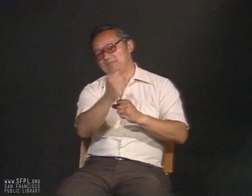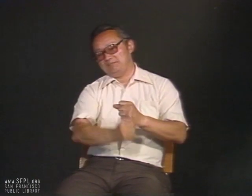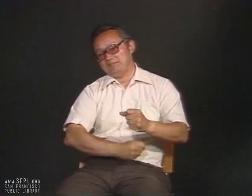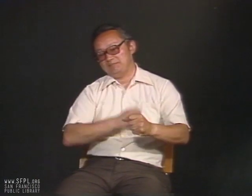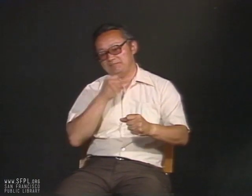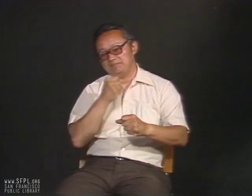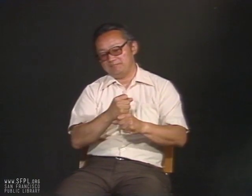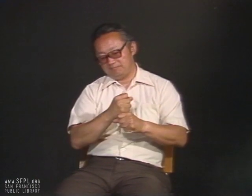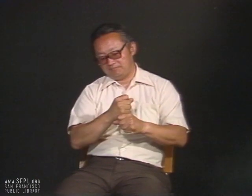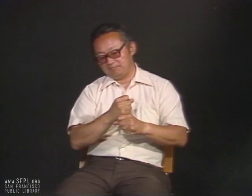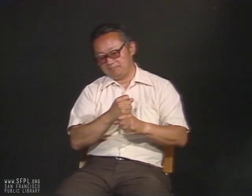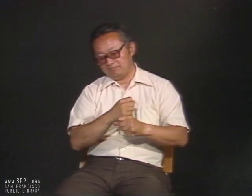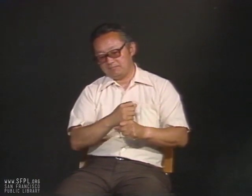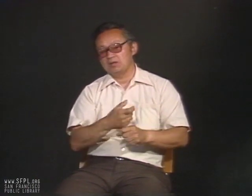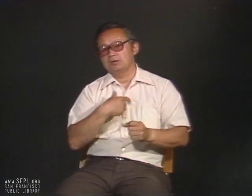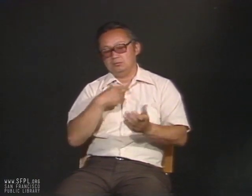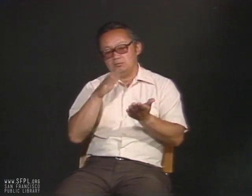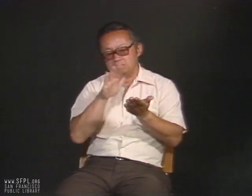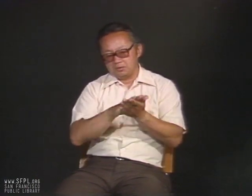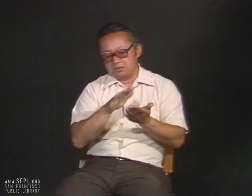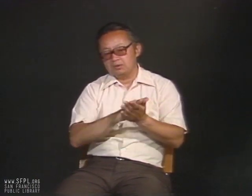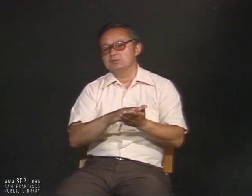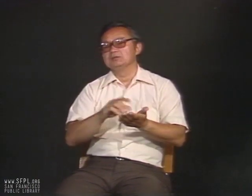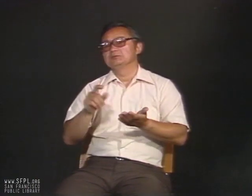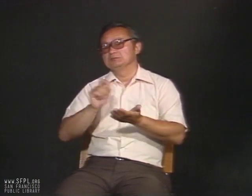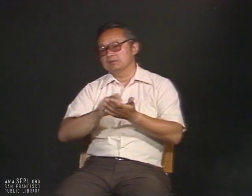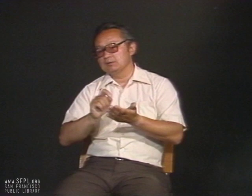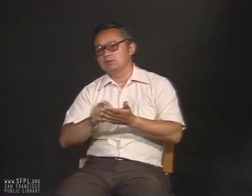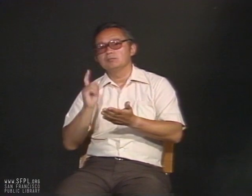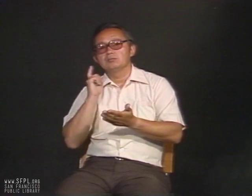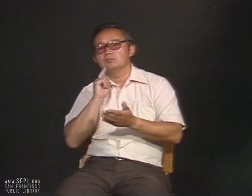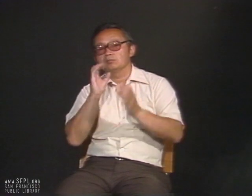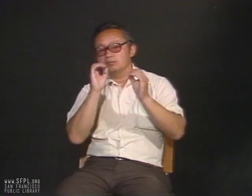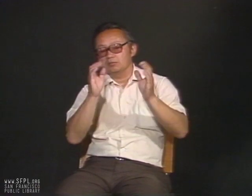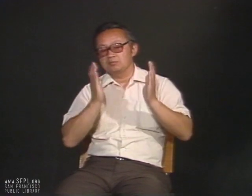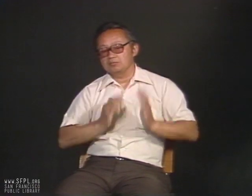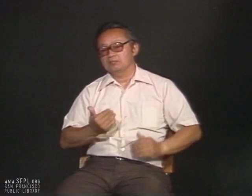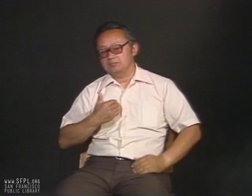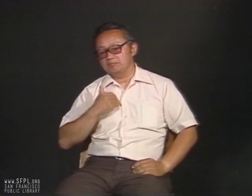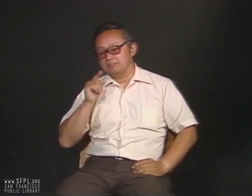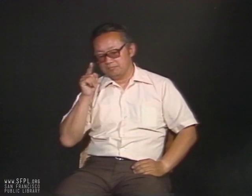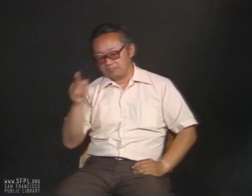At the school there, we had a deaf teacher who stayed for only 3 months.